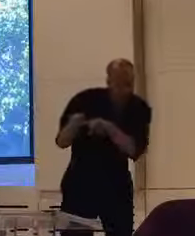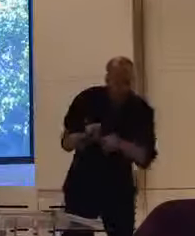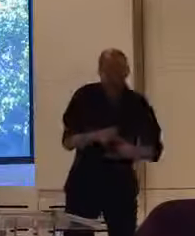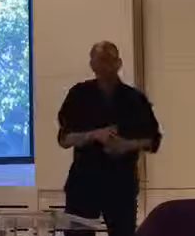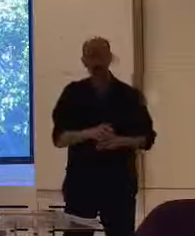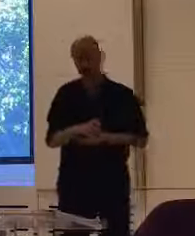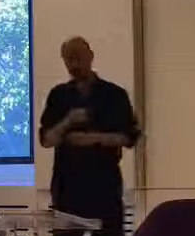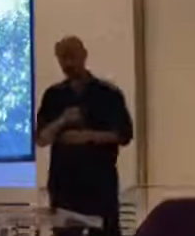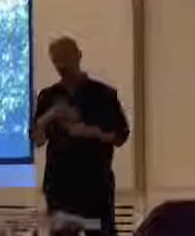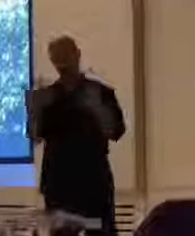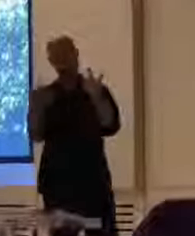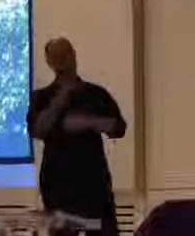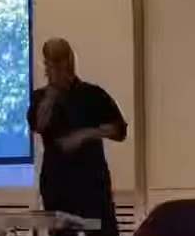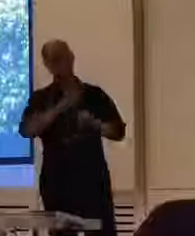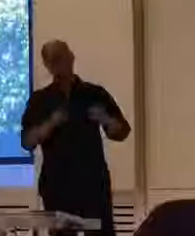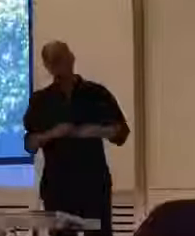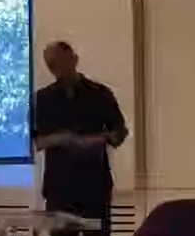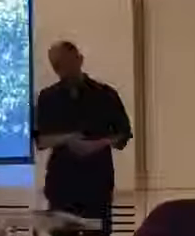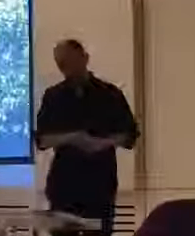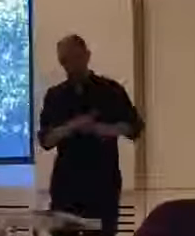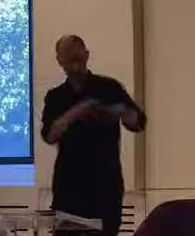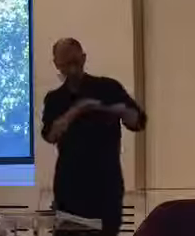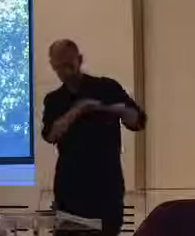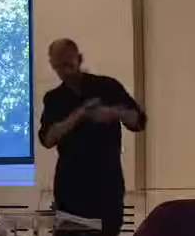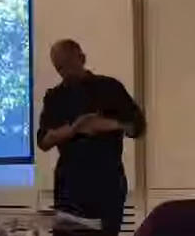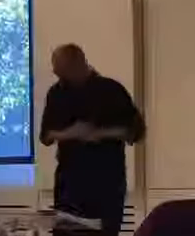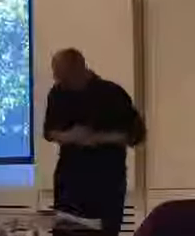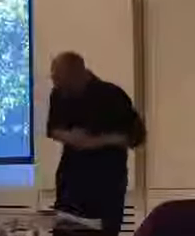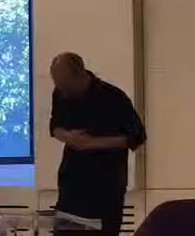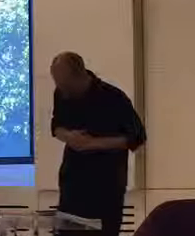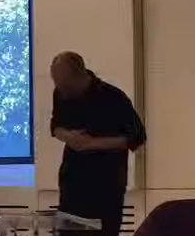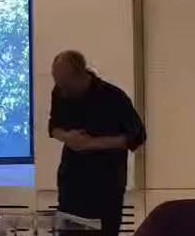my research I've assessed young people, and what I've found is